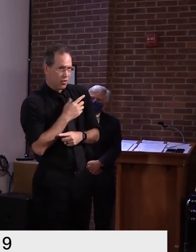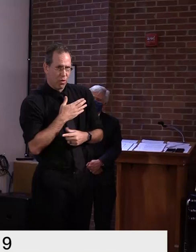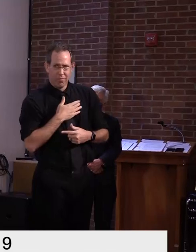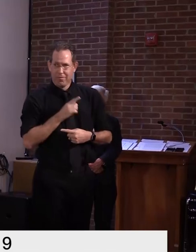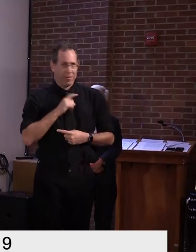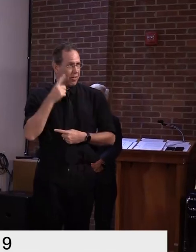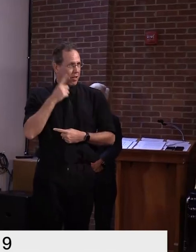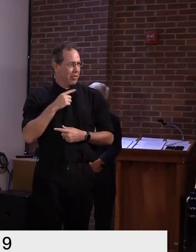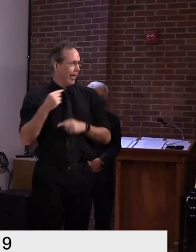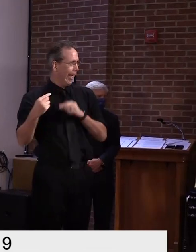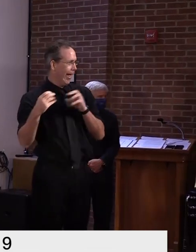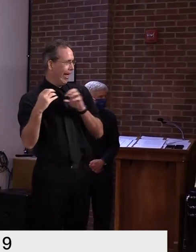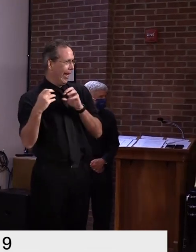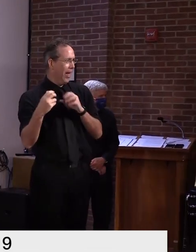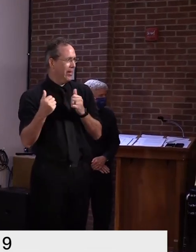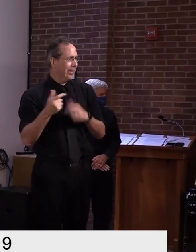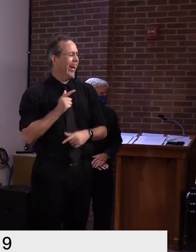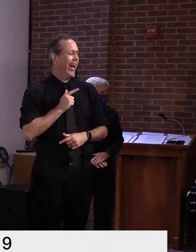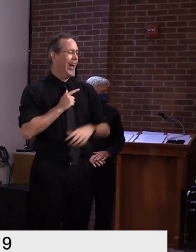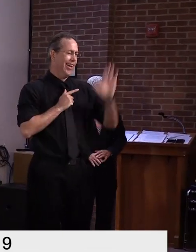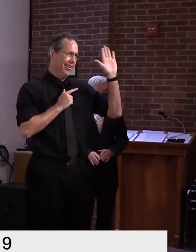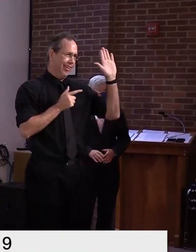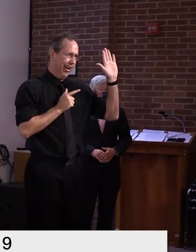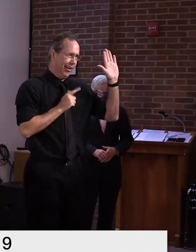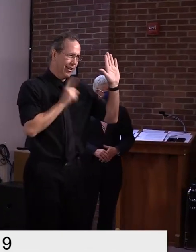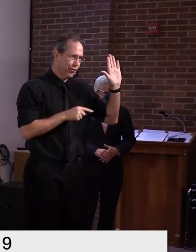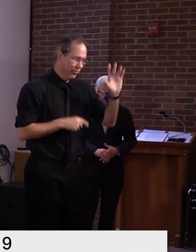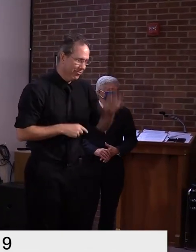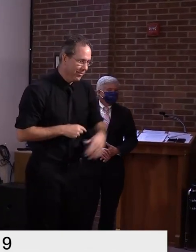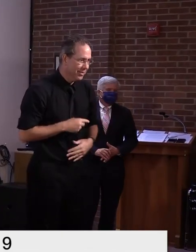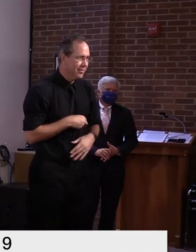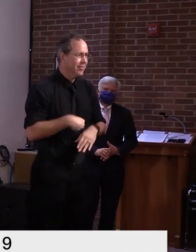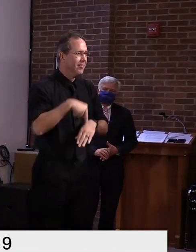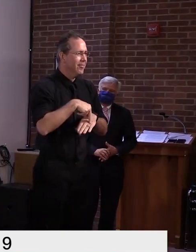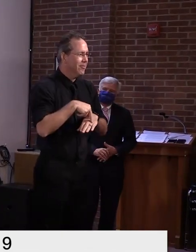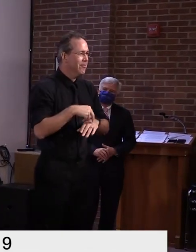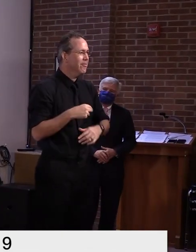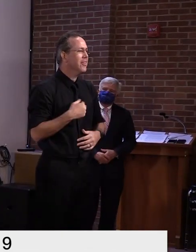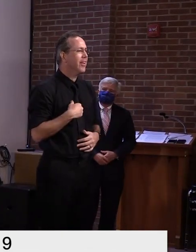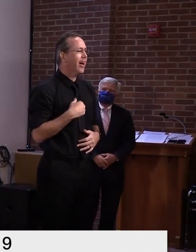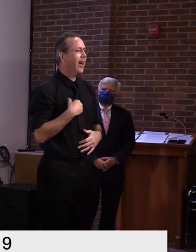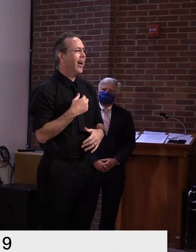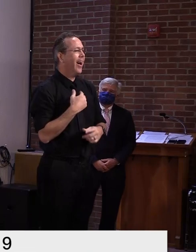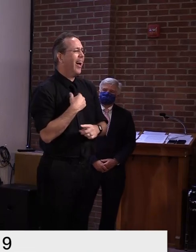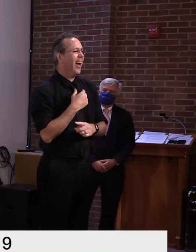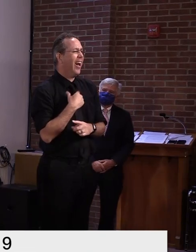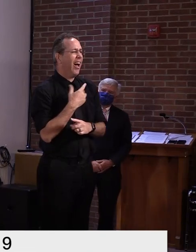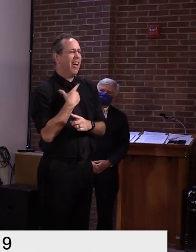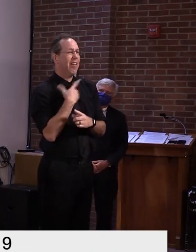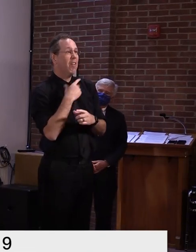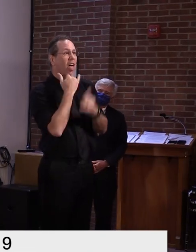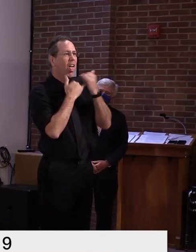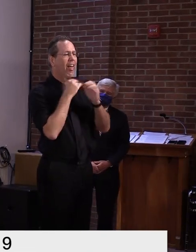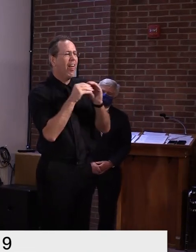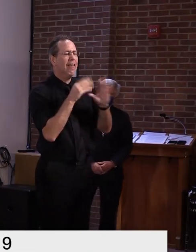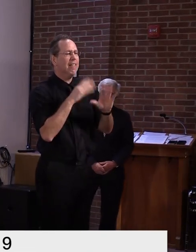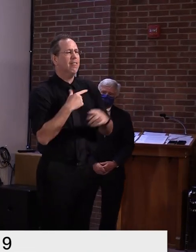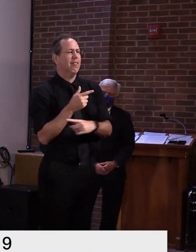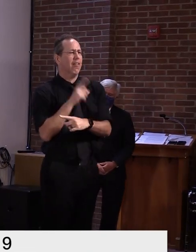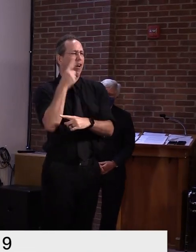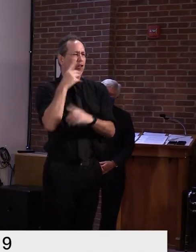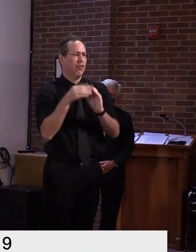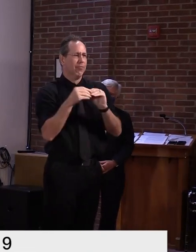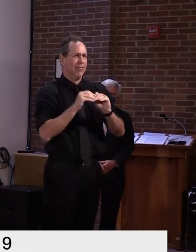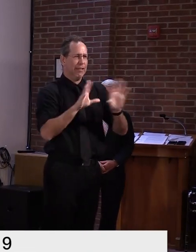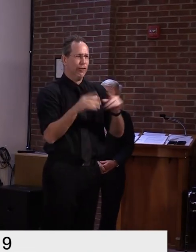Levine can clean it up after. You know, our concern, obviously, we have priorities.